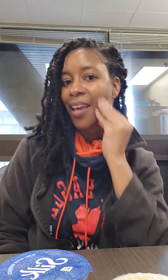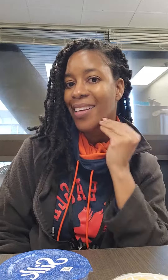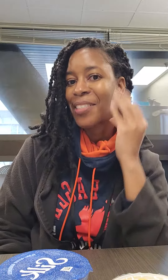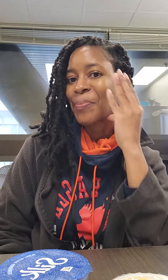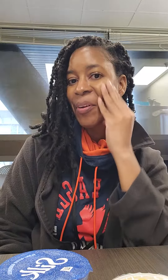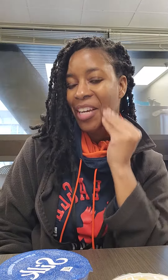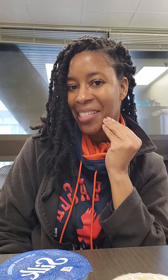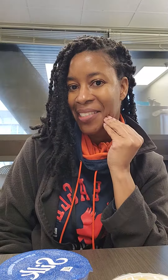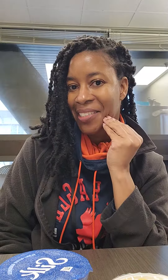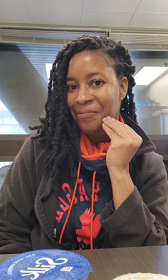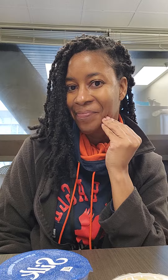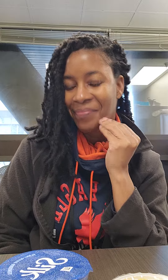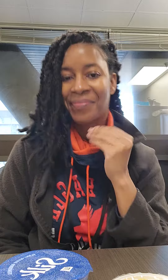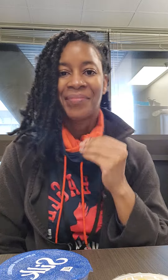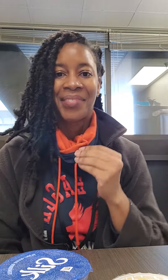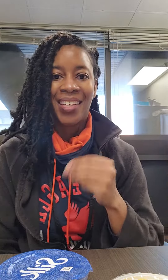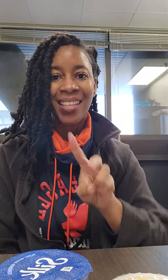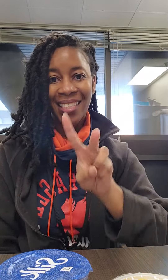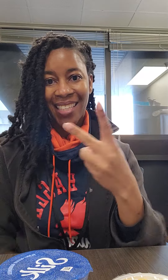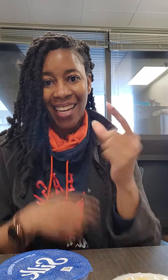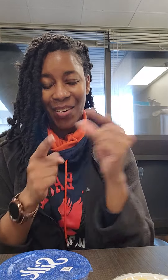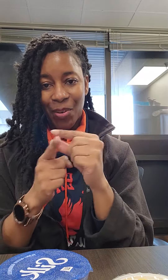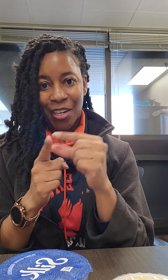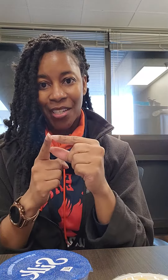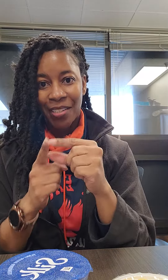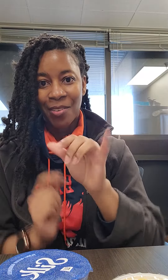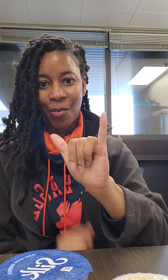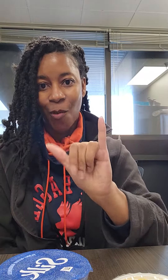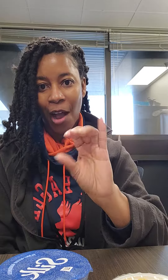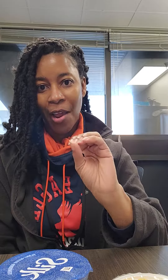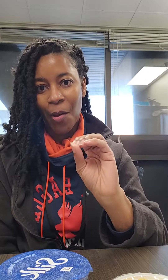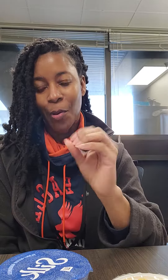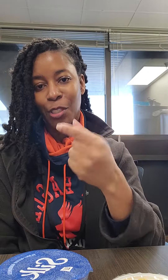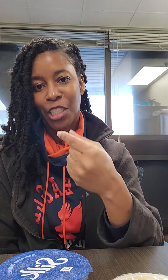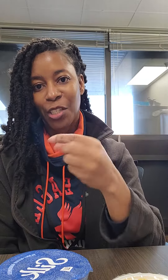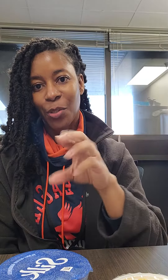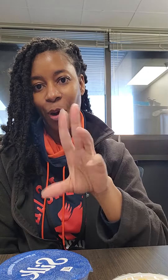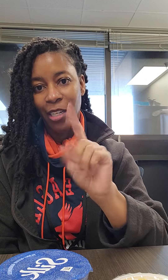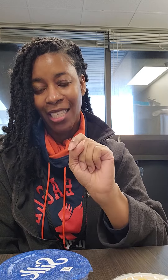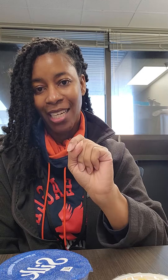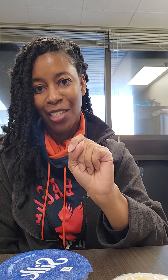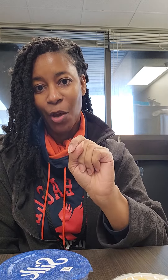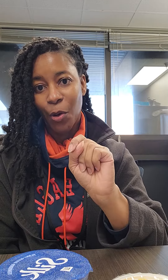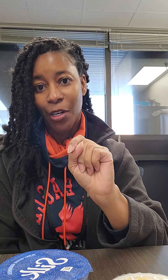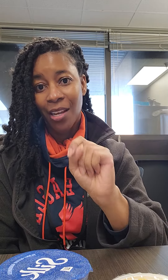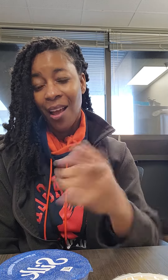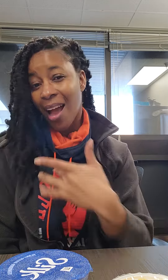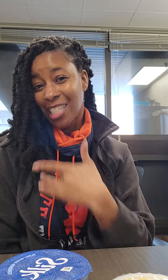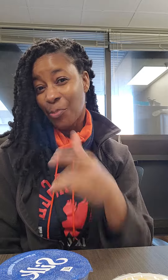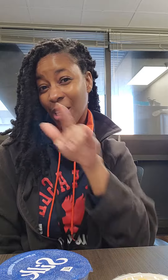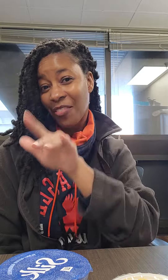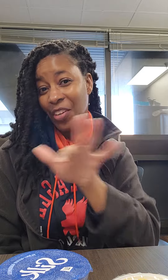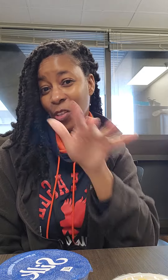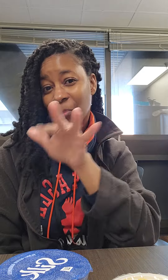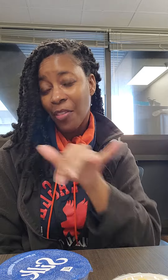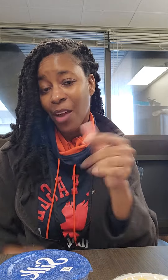Experience. Second word, Y-O-G-U-R-T, yogurt. I typically fingerspell that